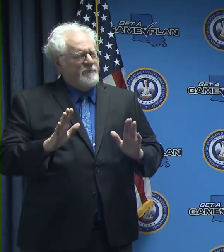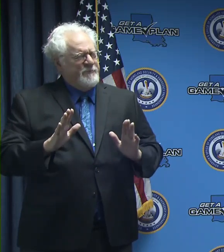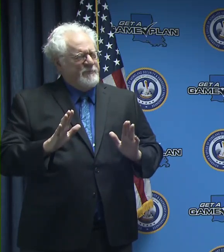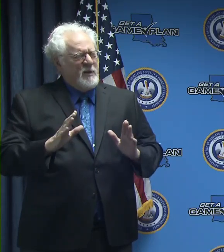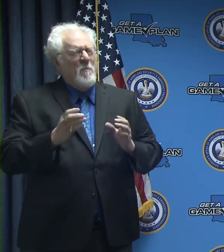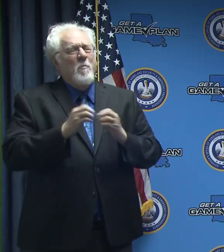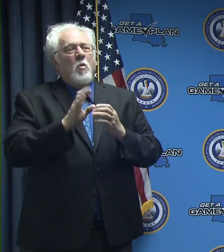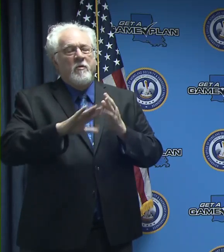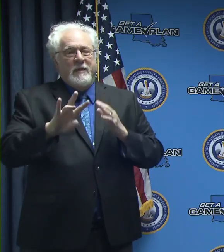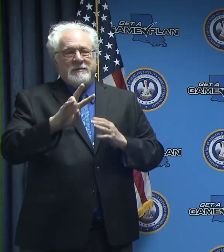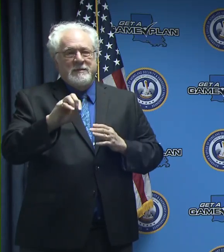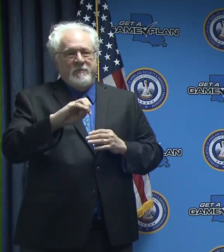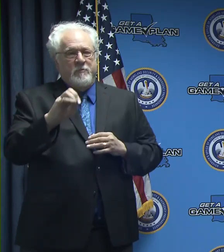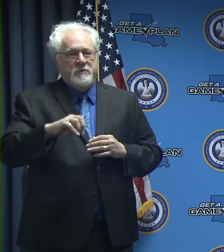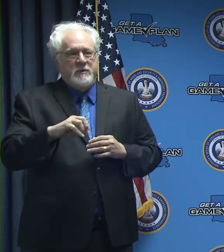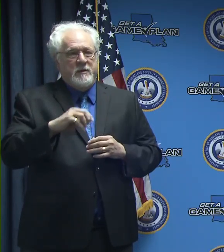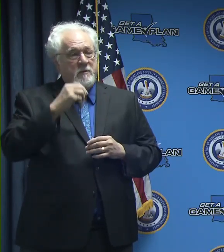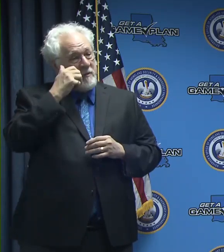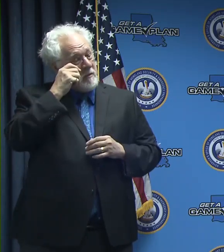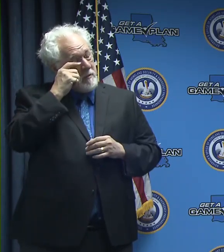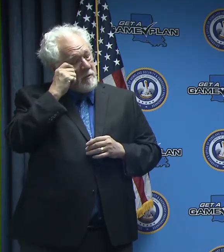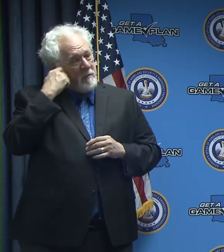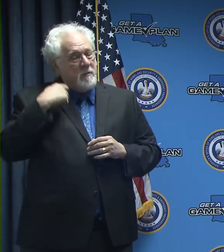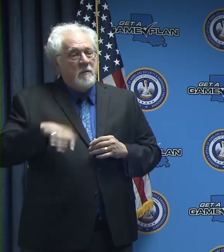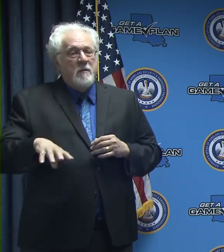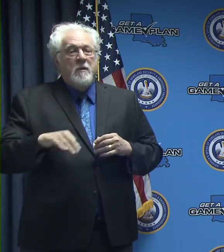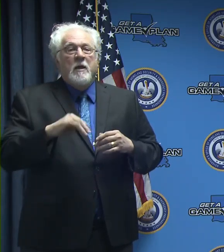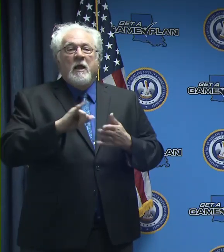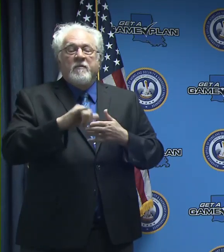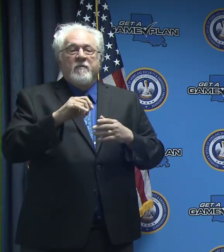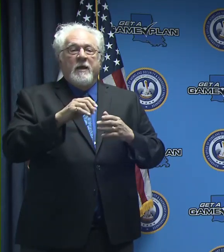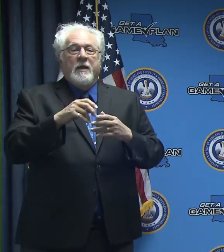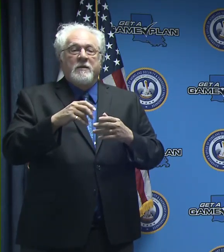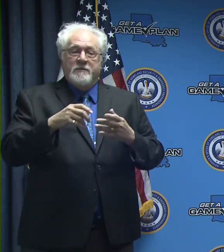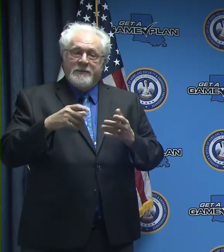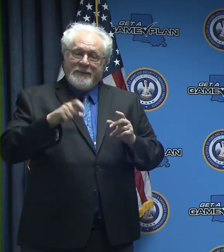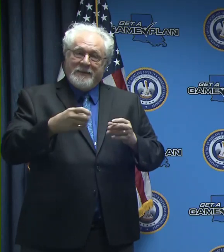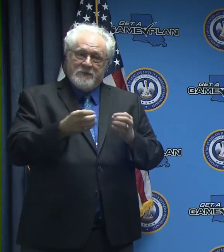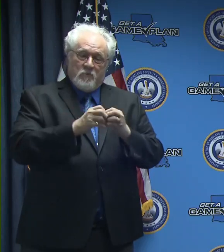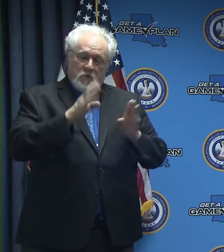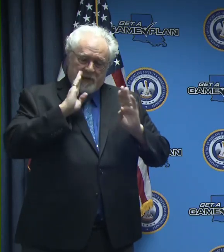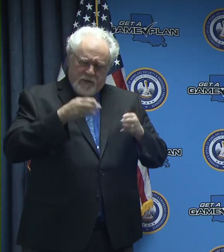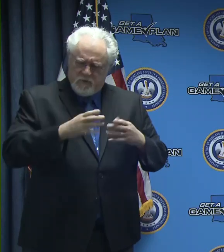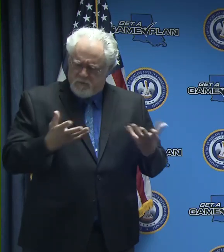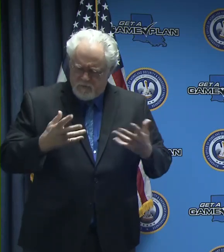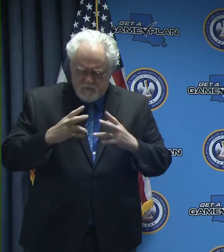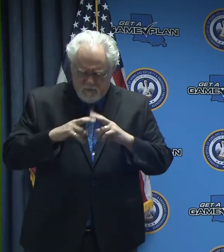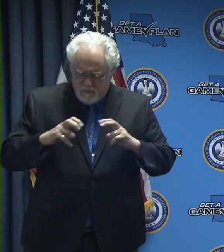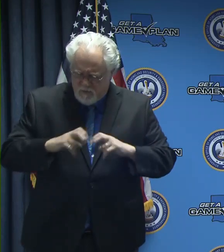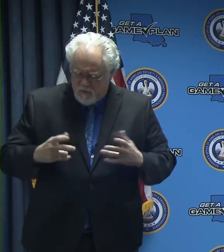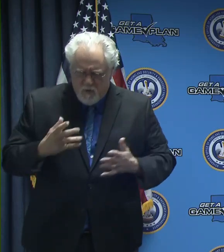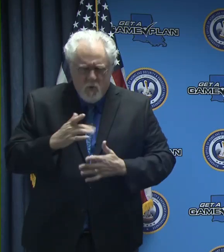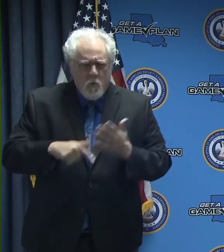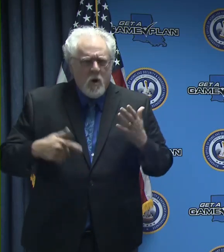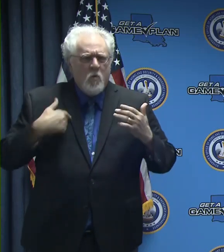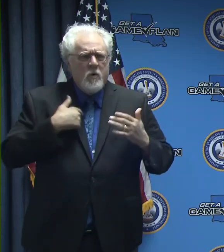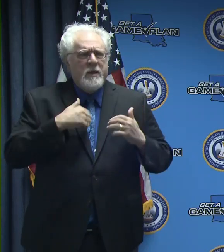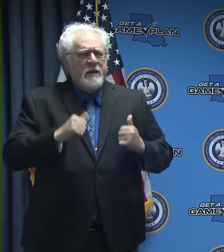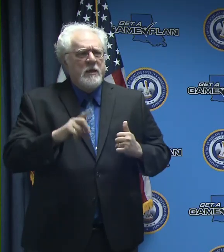Slightly more than 70%. And so that deserves more attention, and we're going to have to dig into that and see what we can